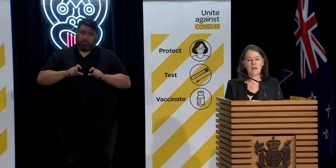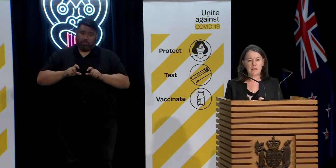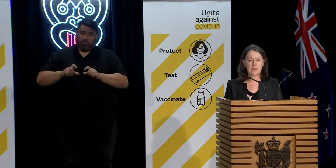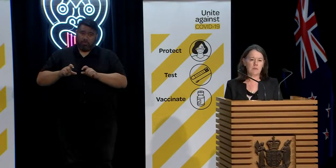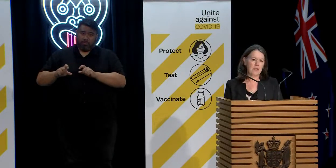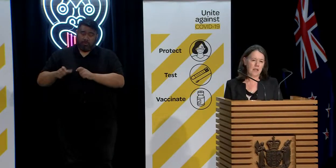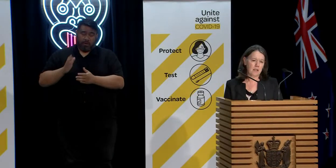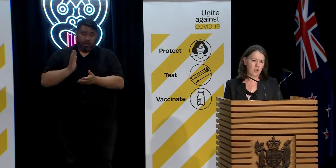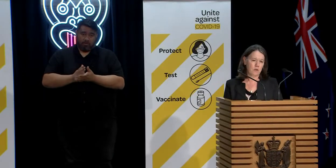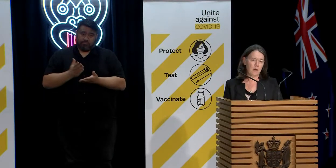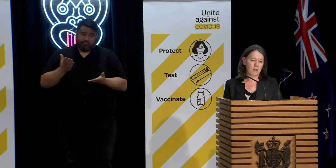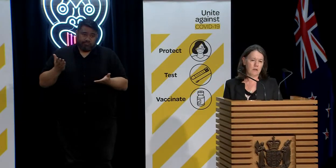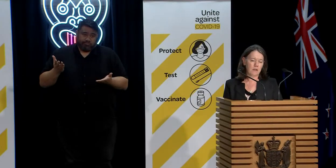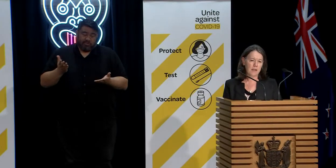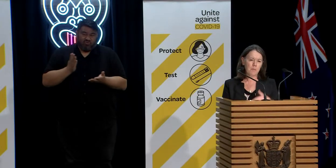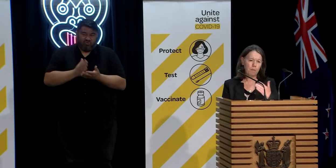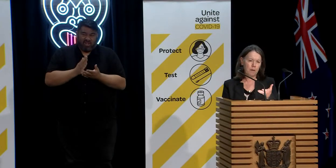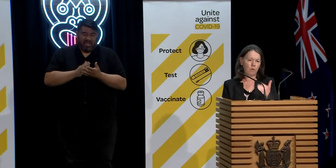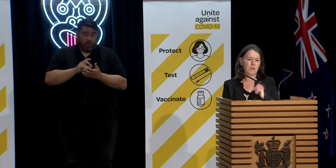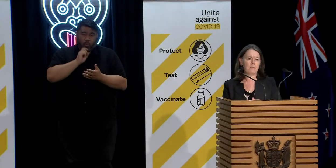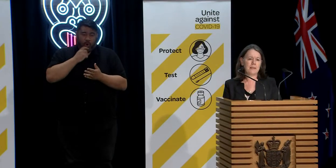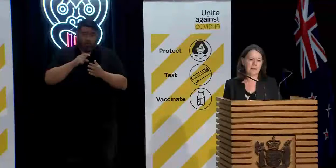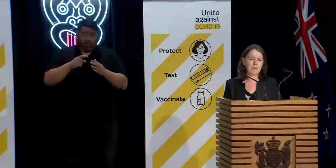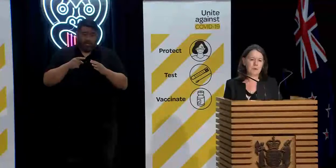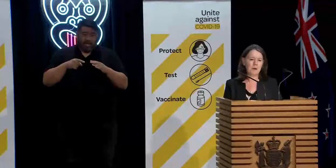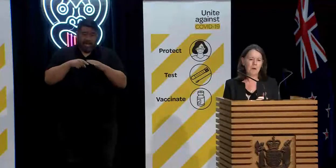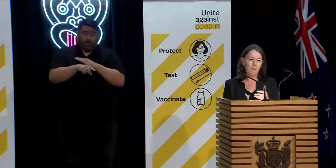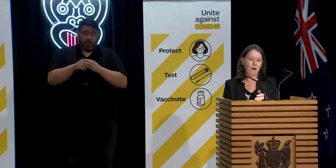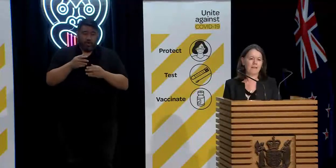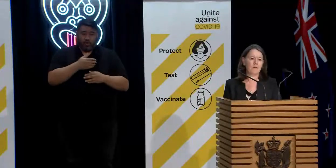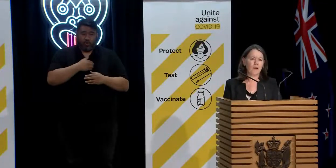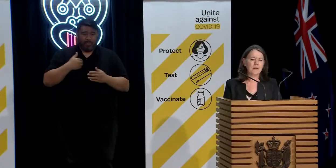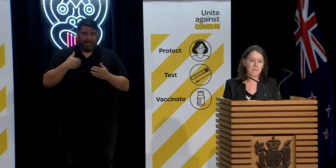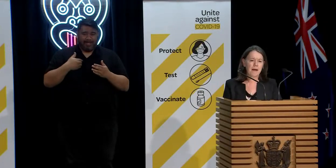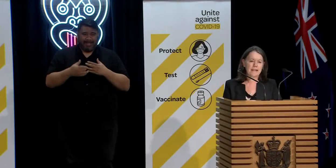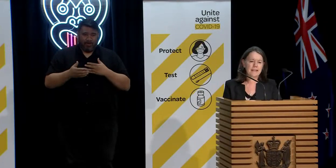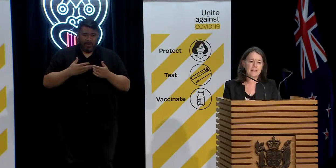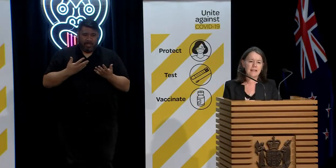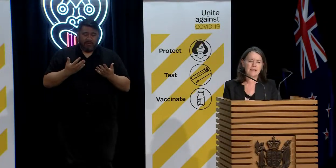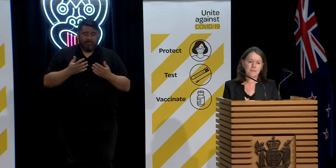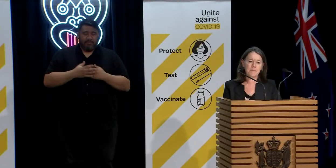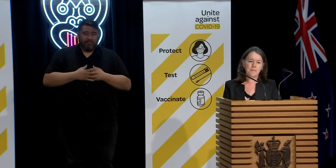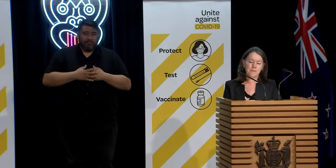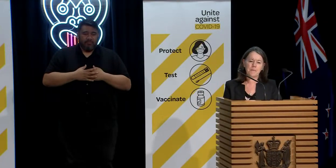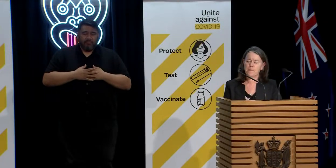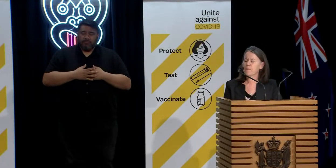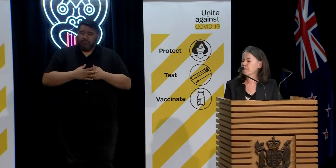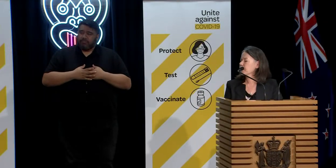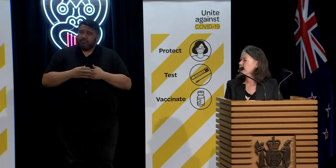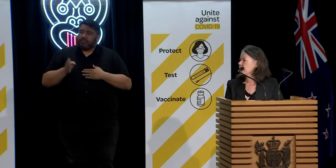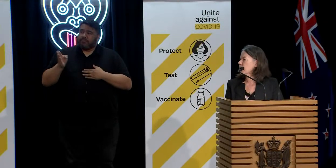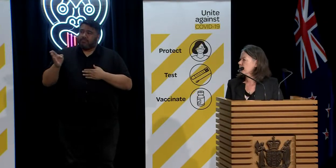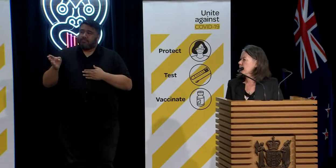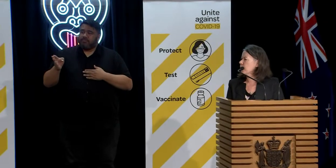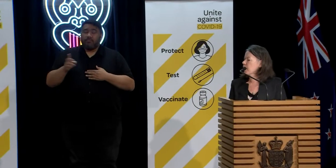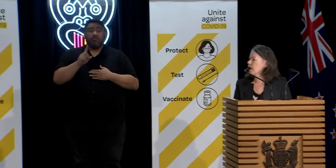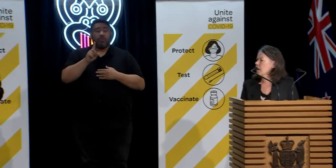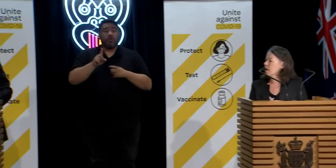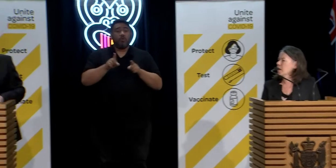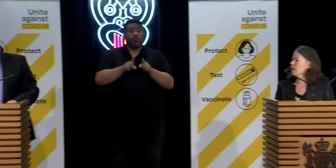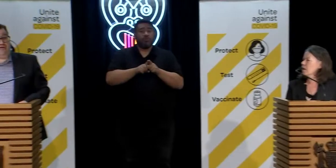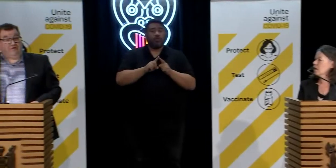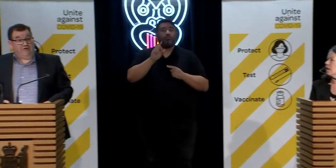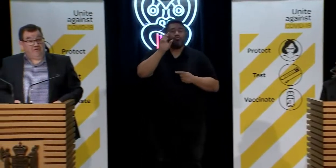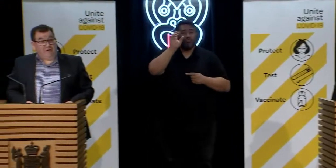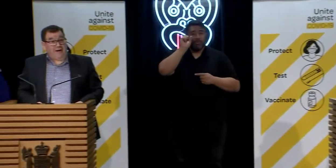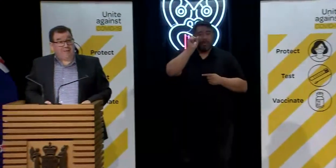factors that needs to be taken into account. So that's probably, just to be simple, why the welcome pack says that. And I just think it's important to note